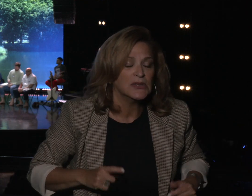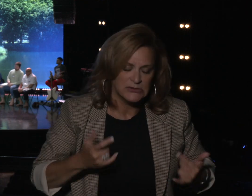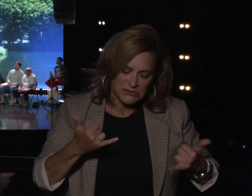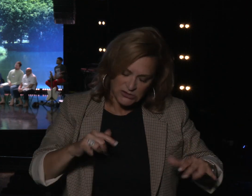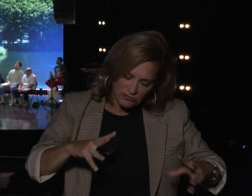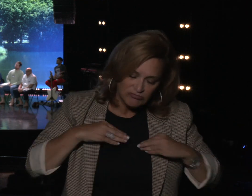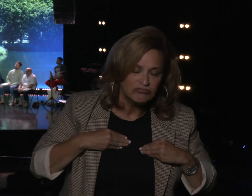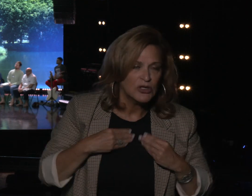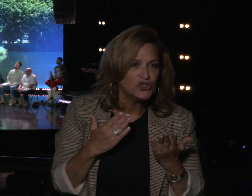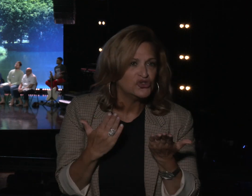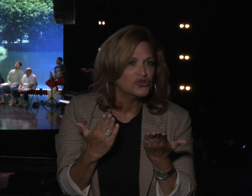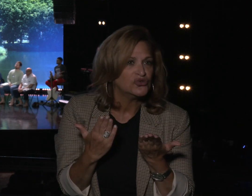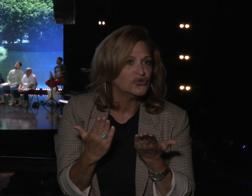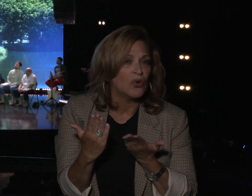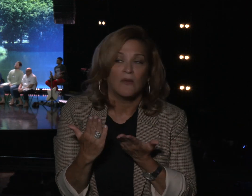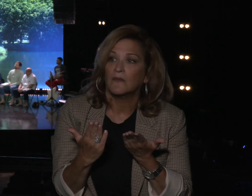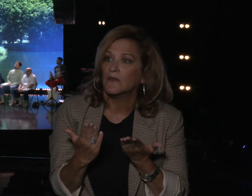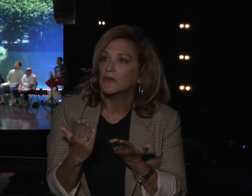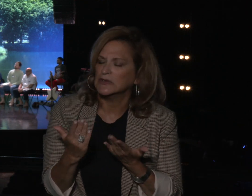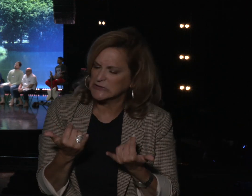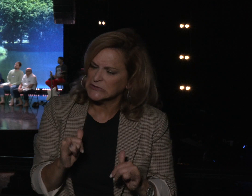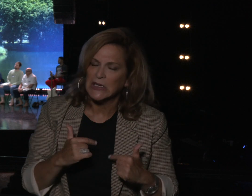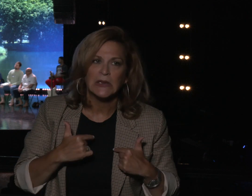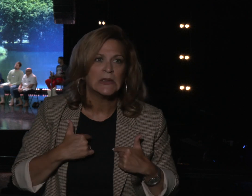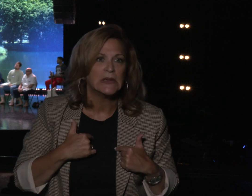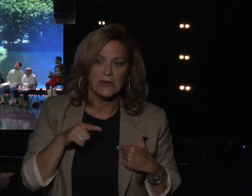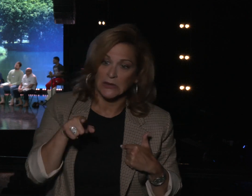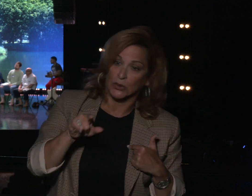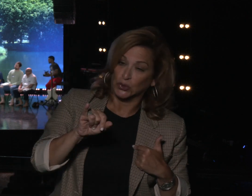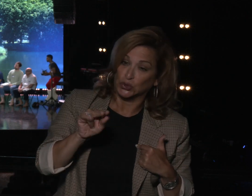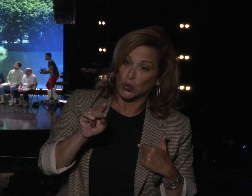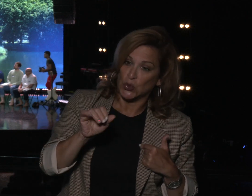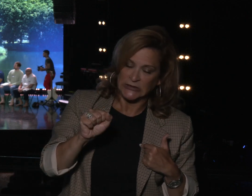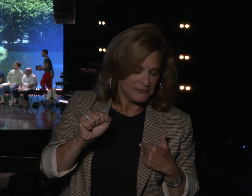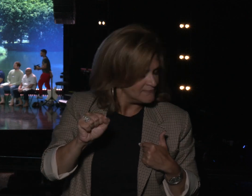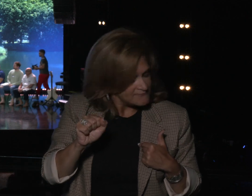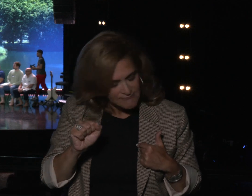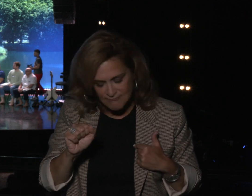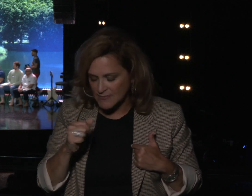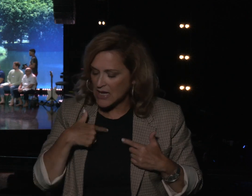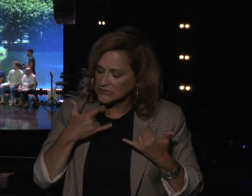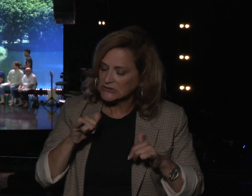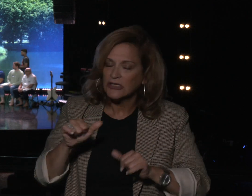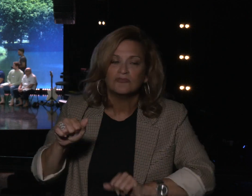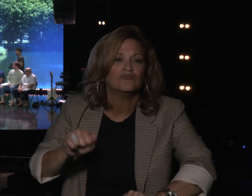I can still serve a Judas.